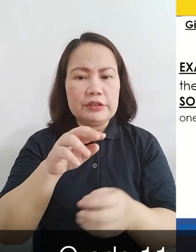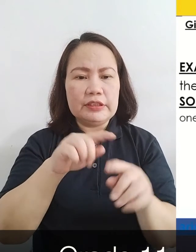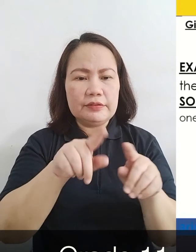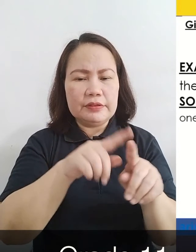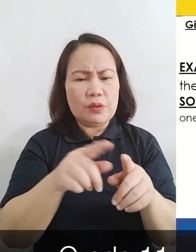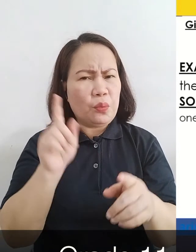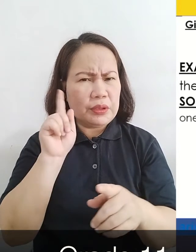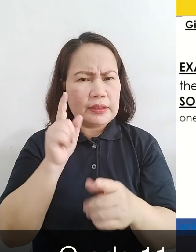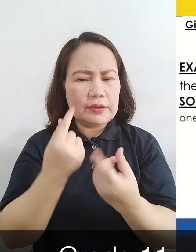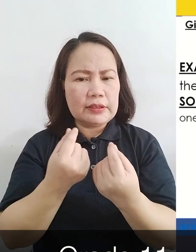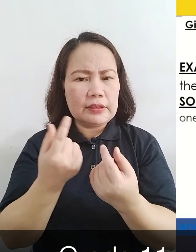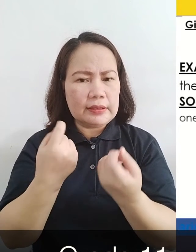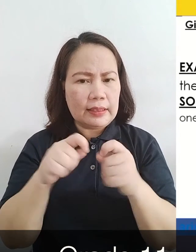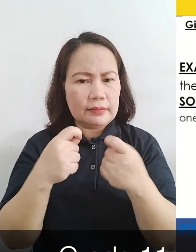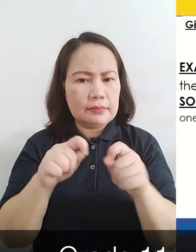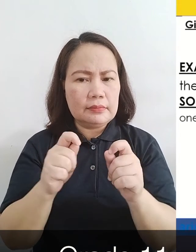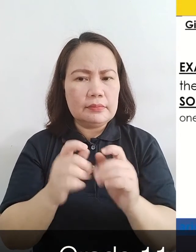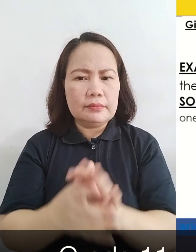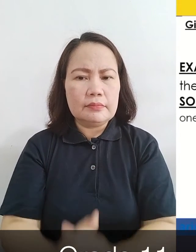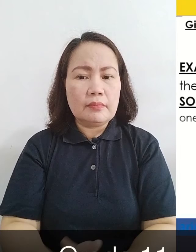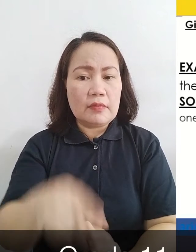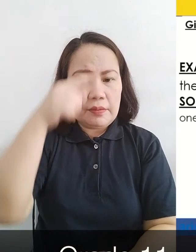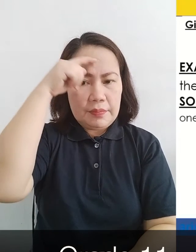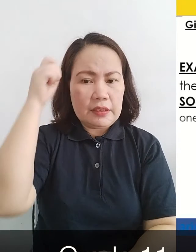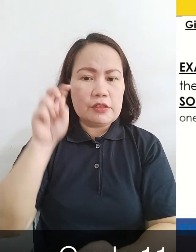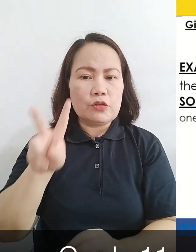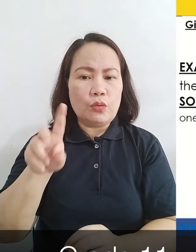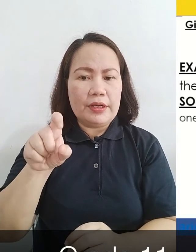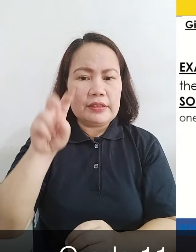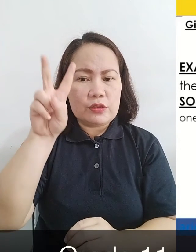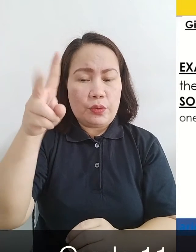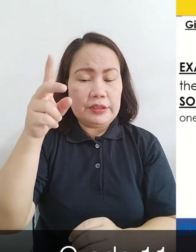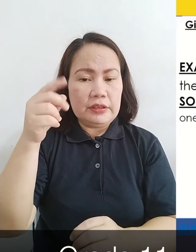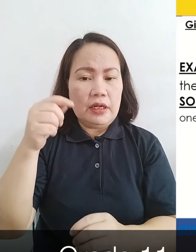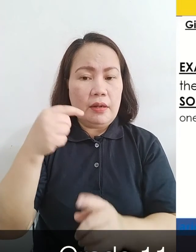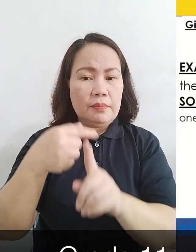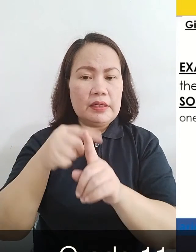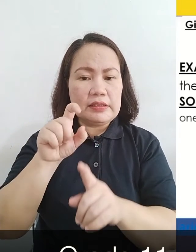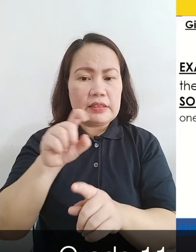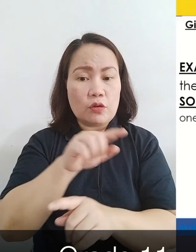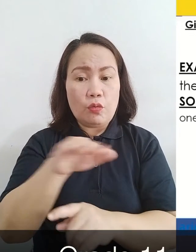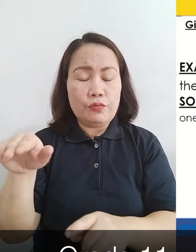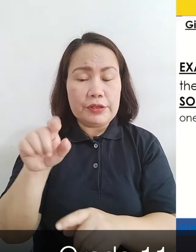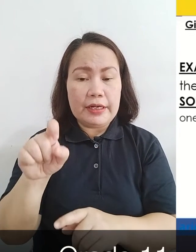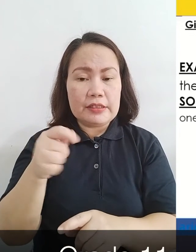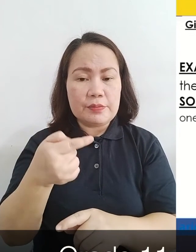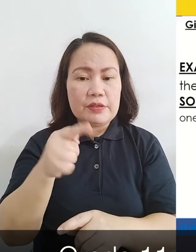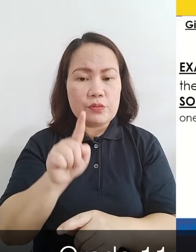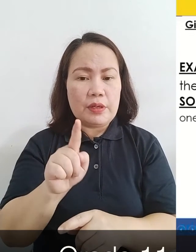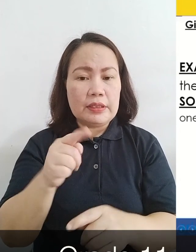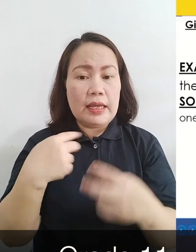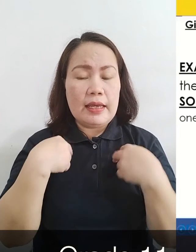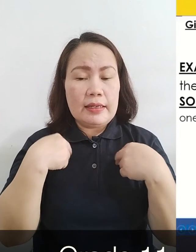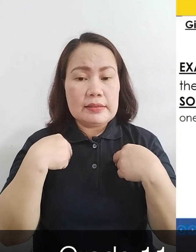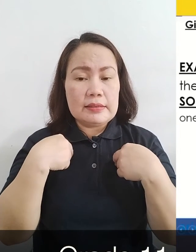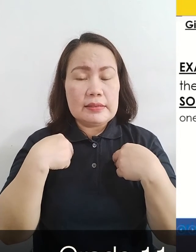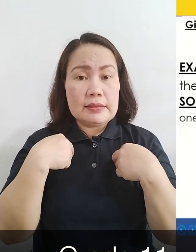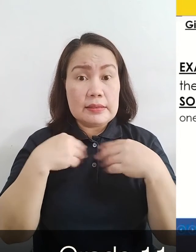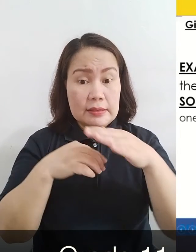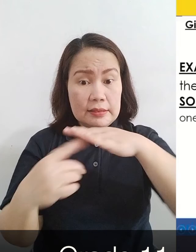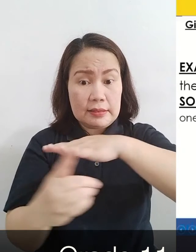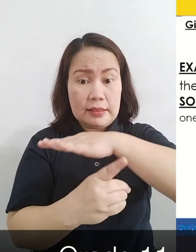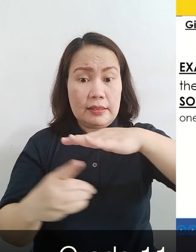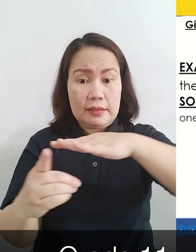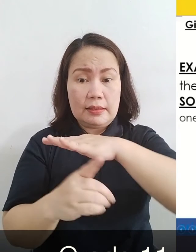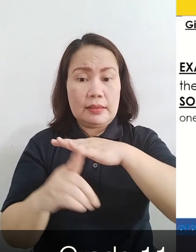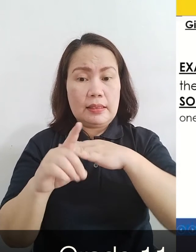natin? Because 2x squared plus x all over x minus 1 has an x minus 1 as